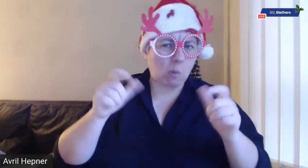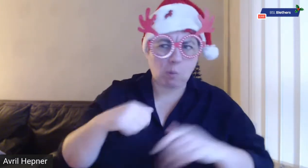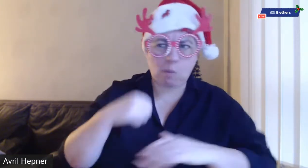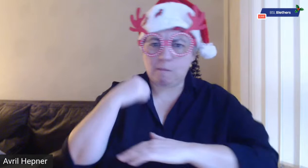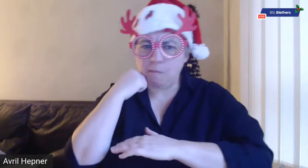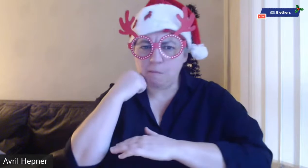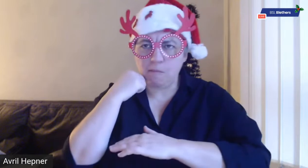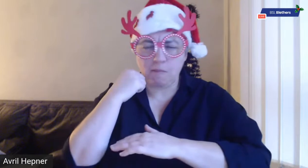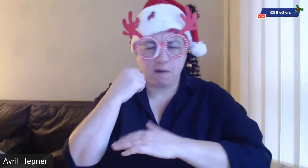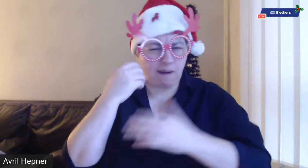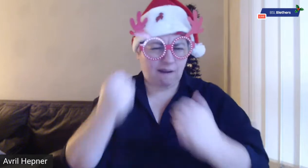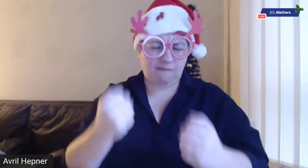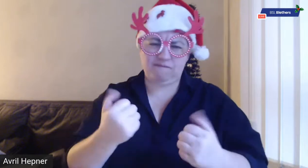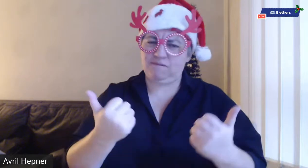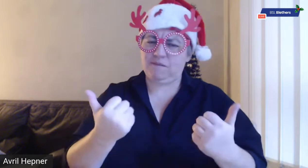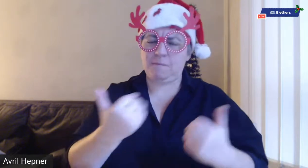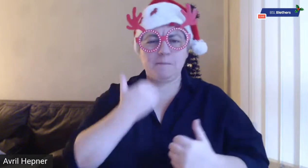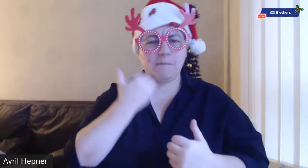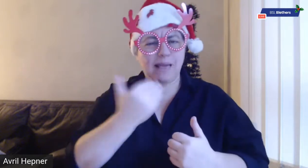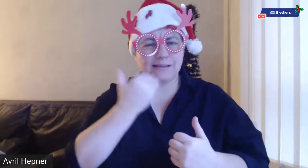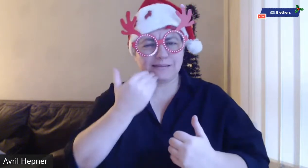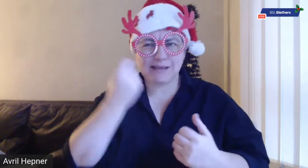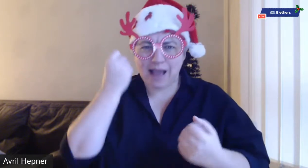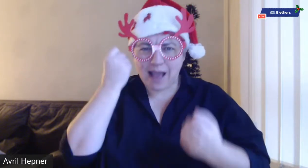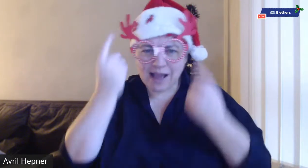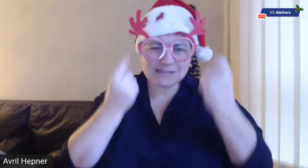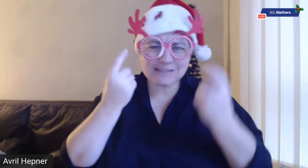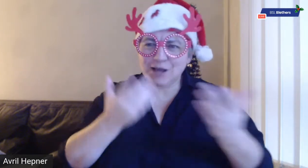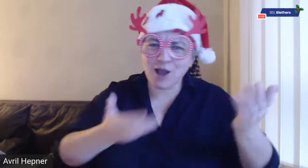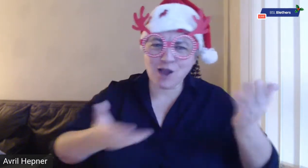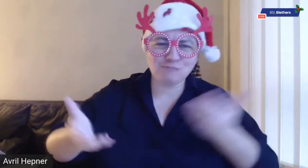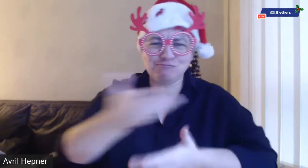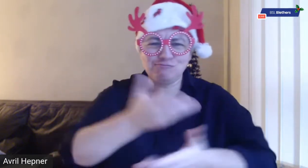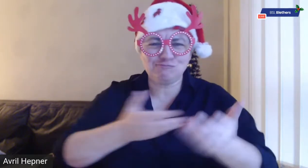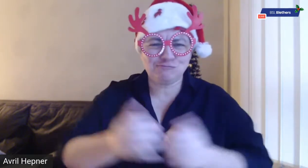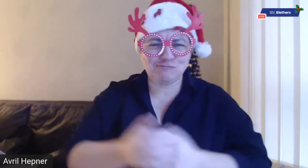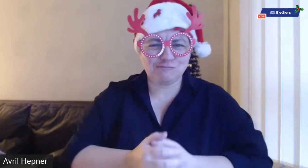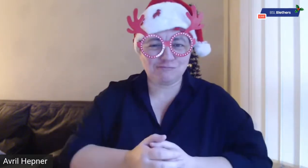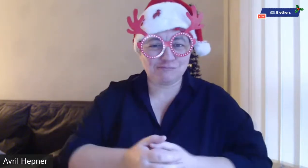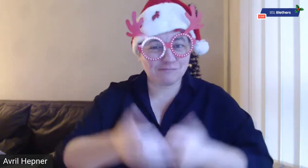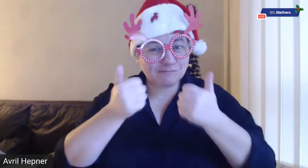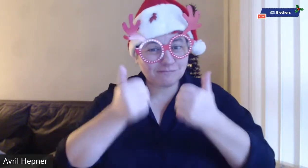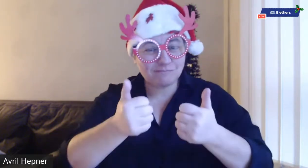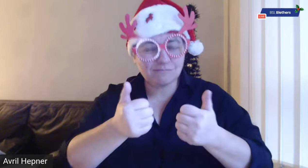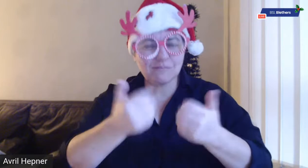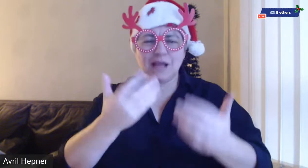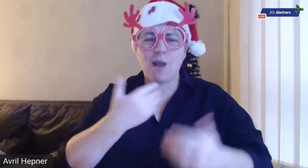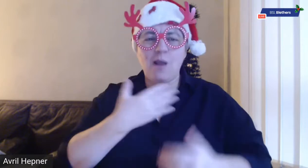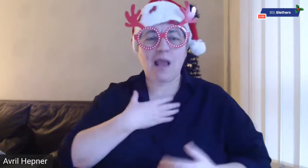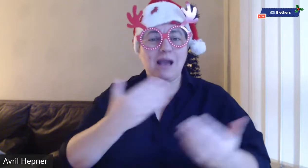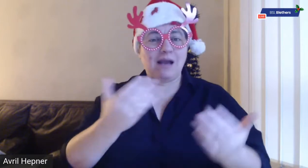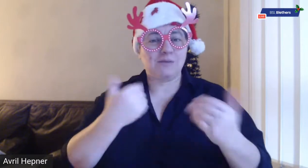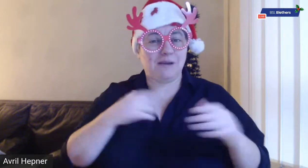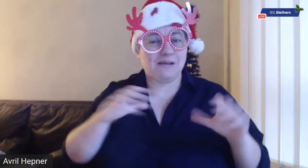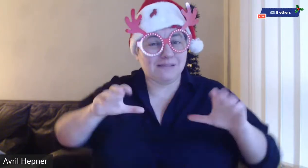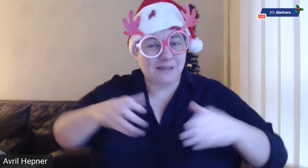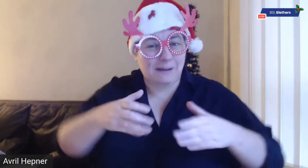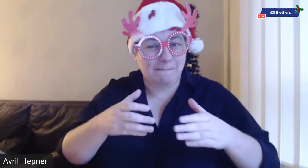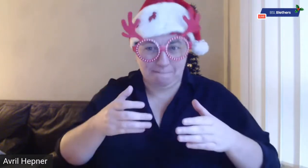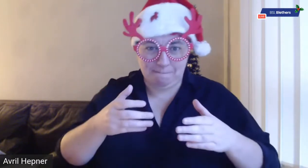And I know times are difficult with the new Omicron variant and people being anxious about being home alone. So